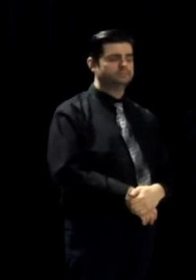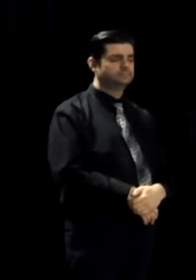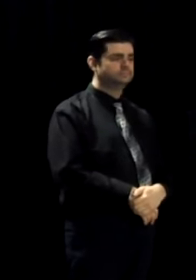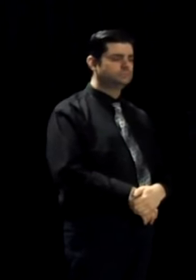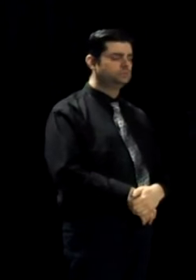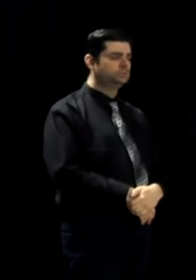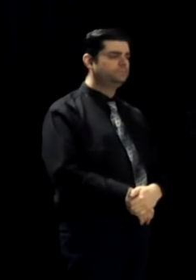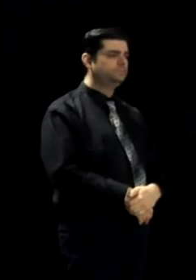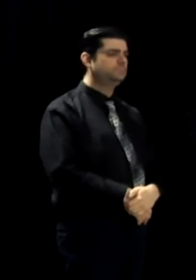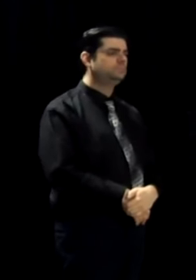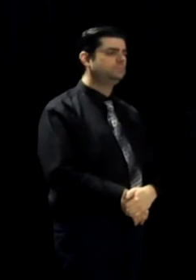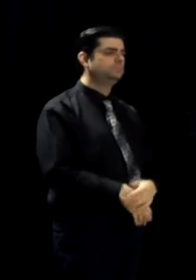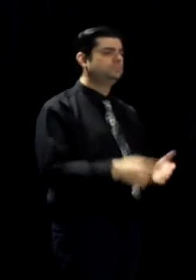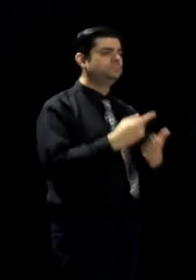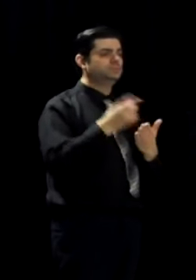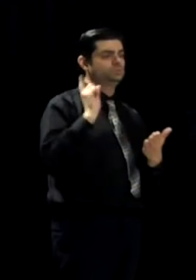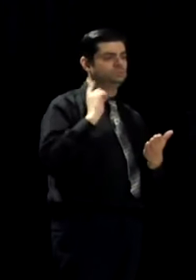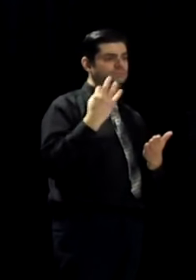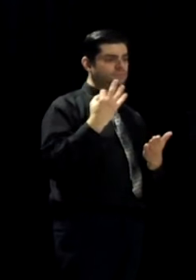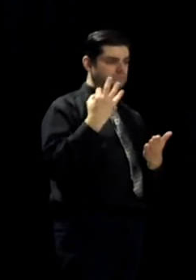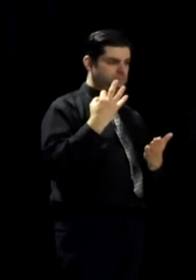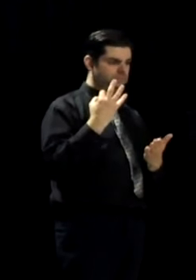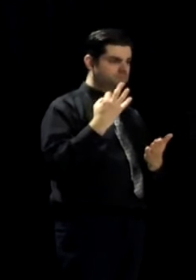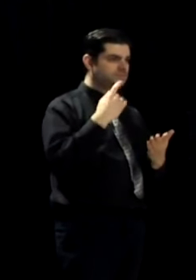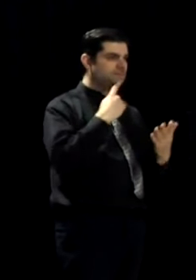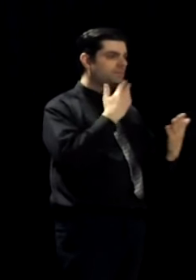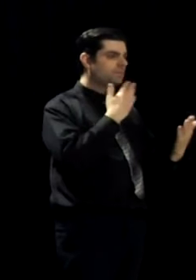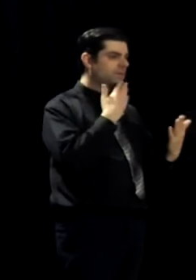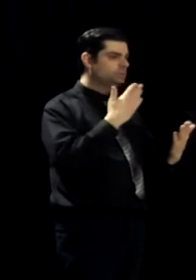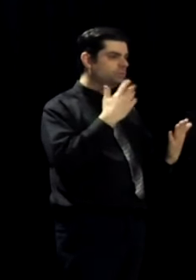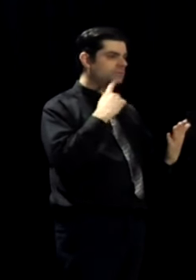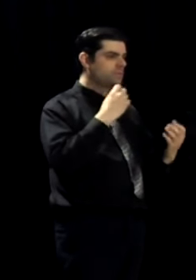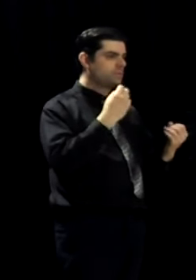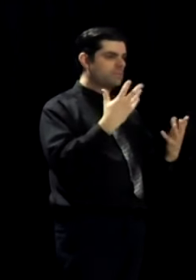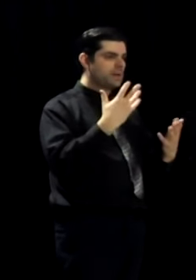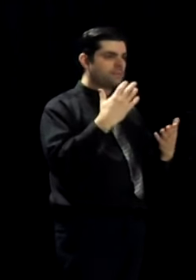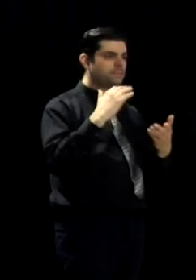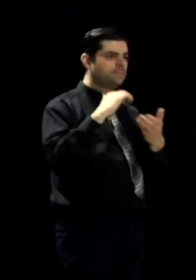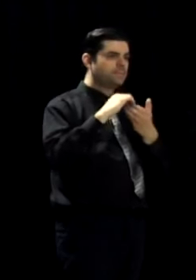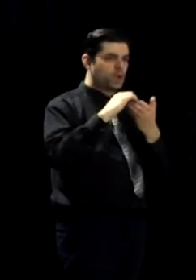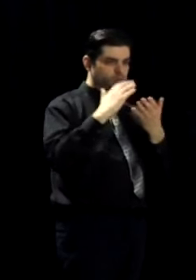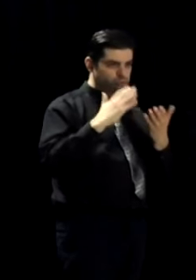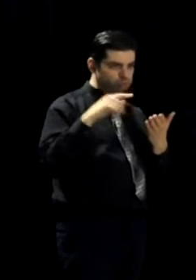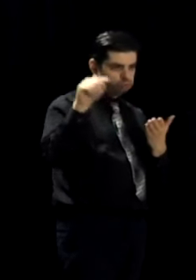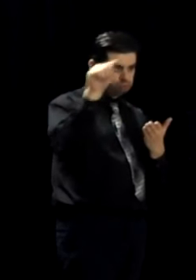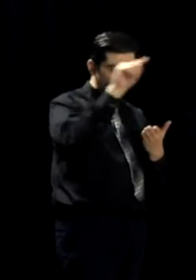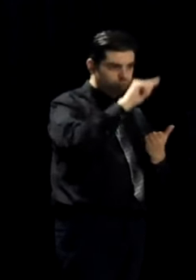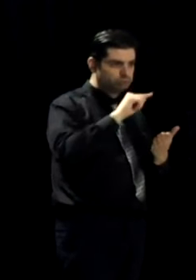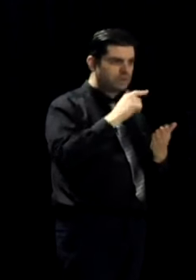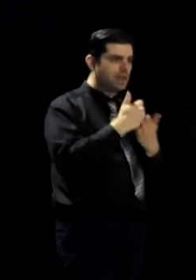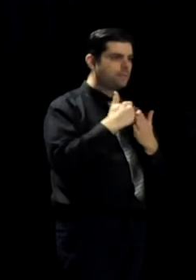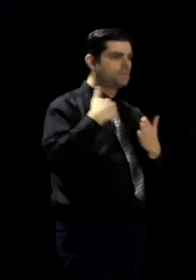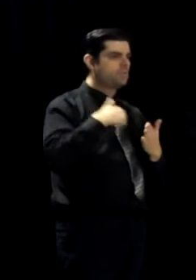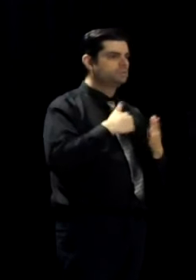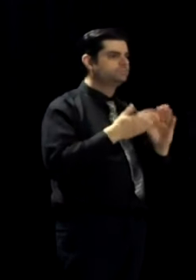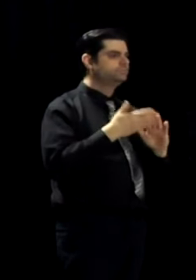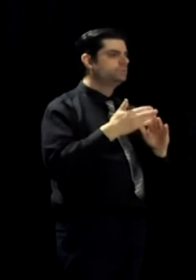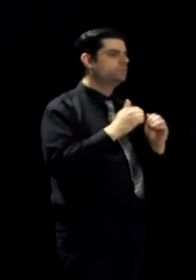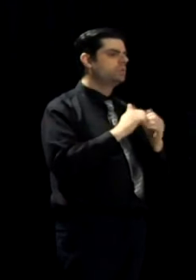Last Friday, we thanked many of our partners that have helped us be very successful today, really with the needs of the